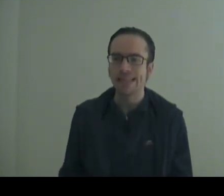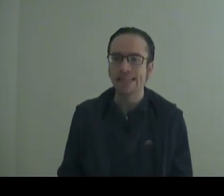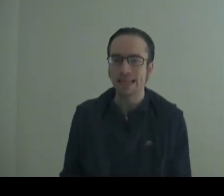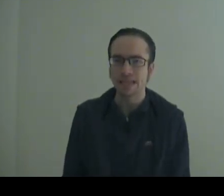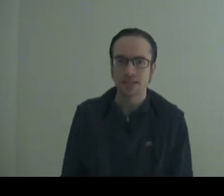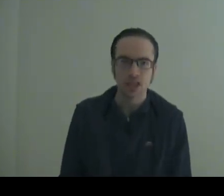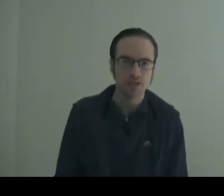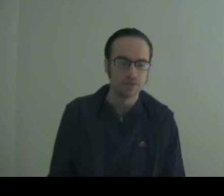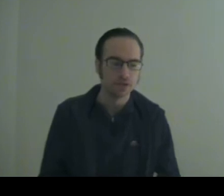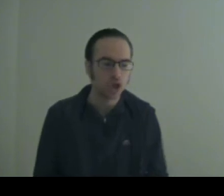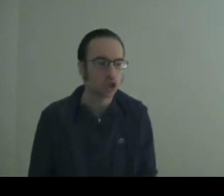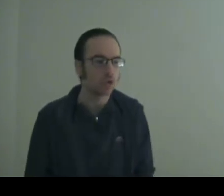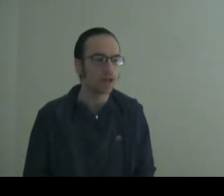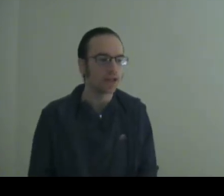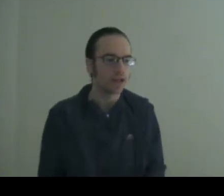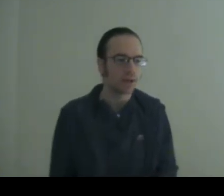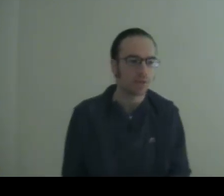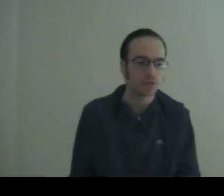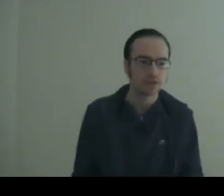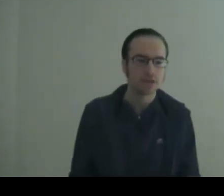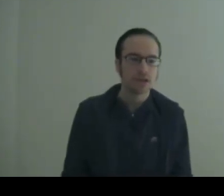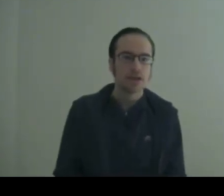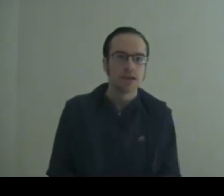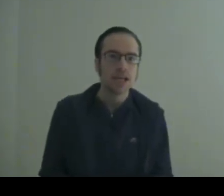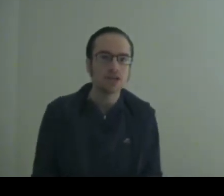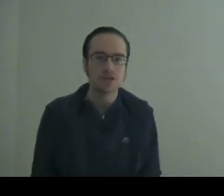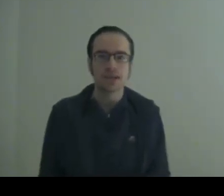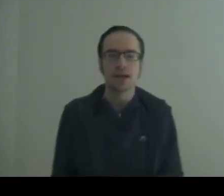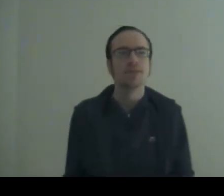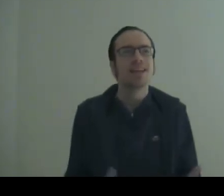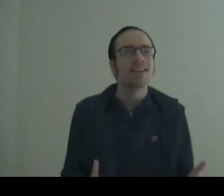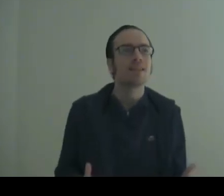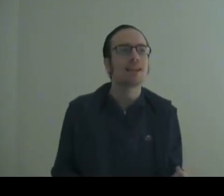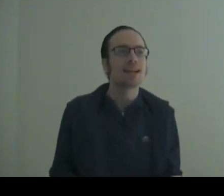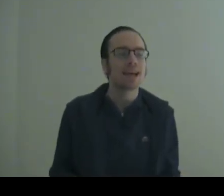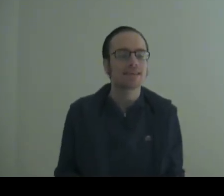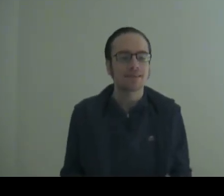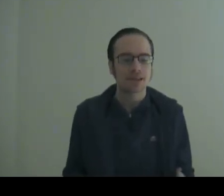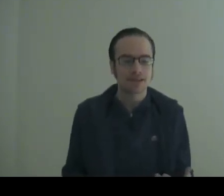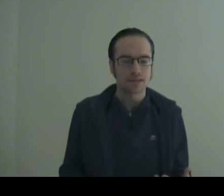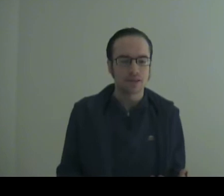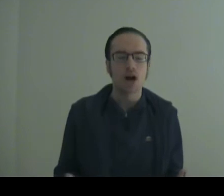idea of cloning, and I'm always interested in it. Like, as a